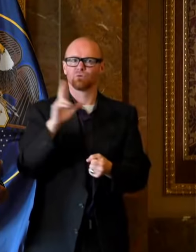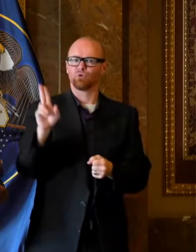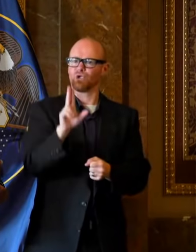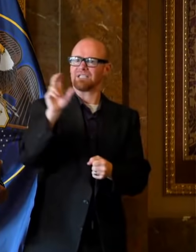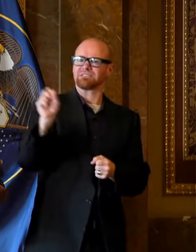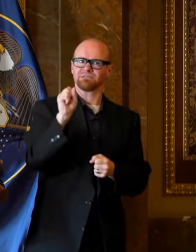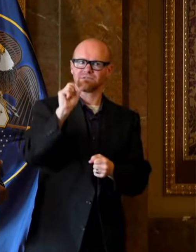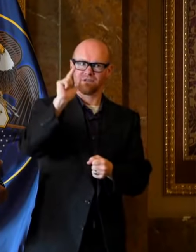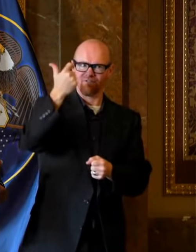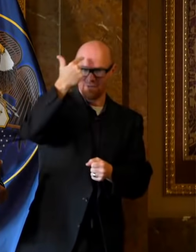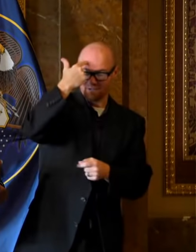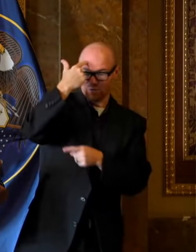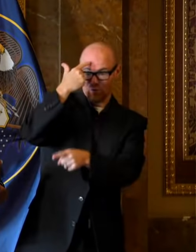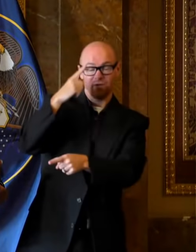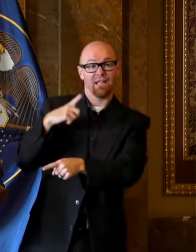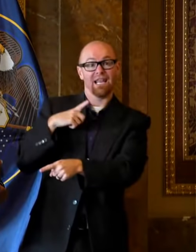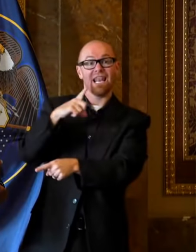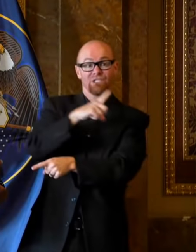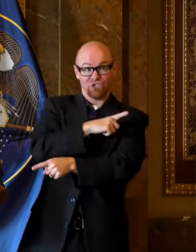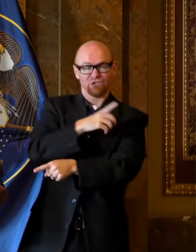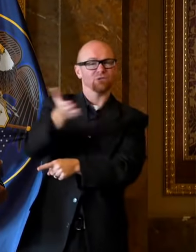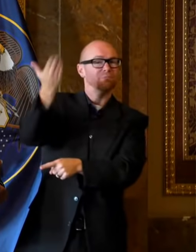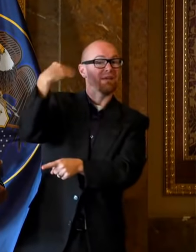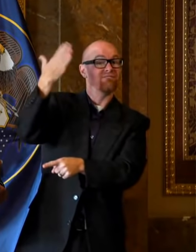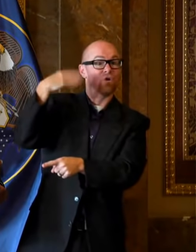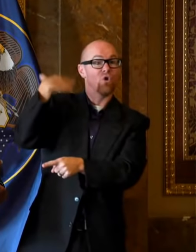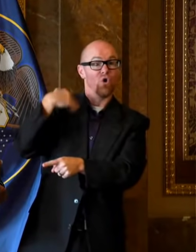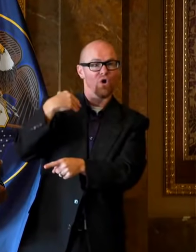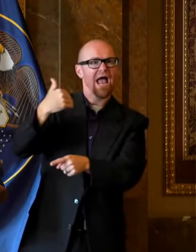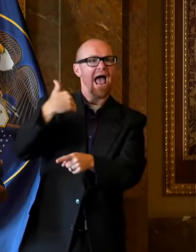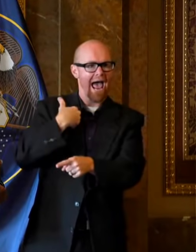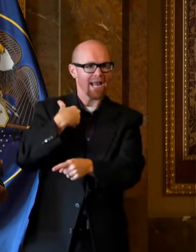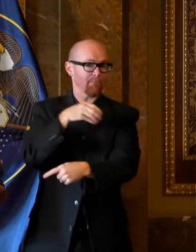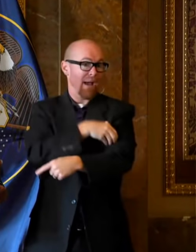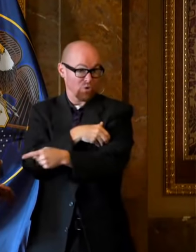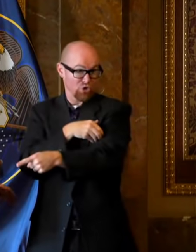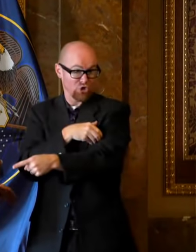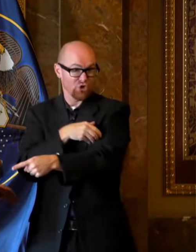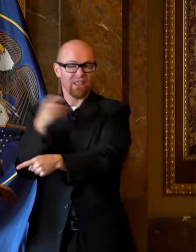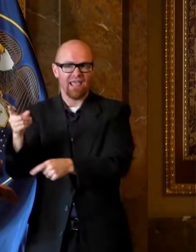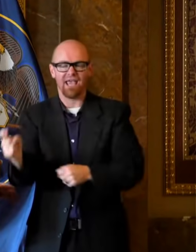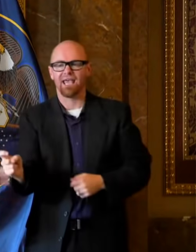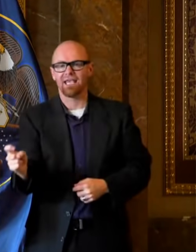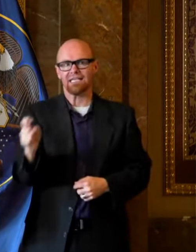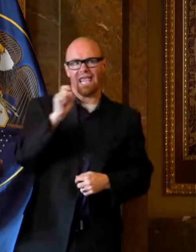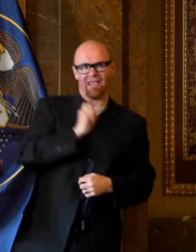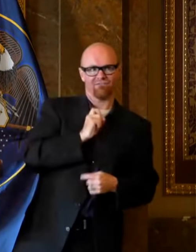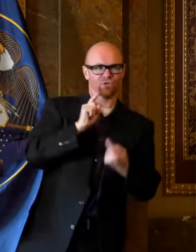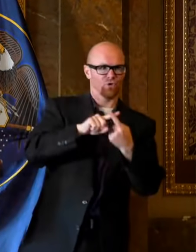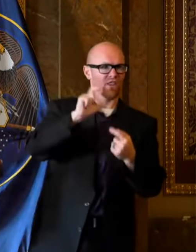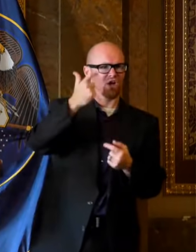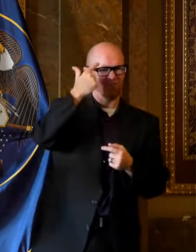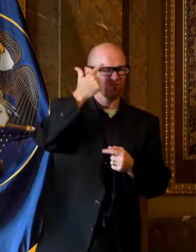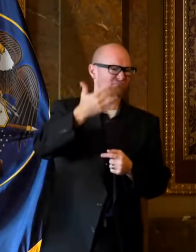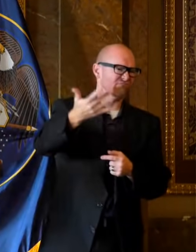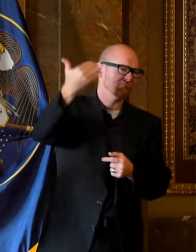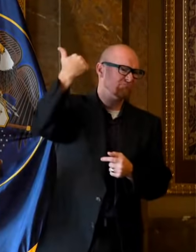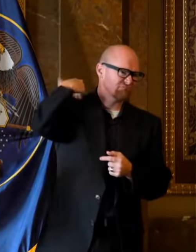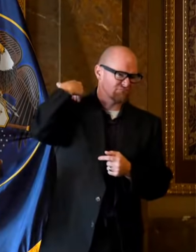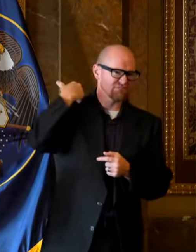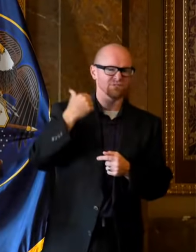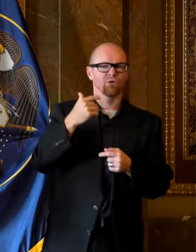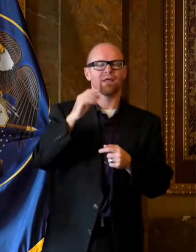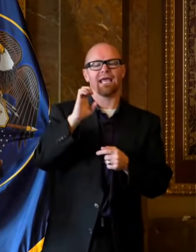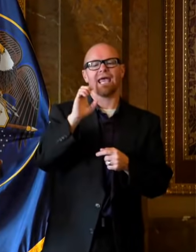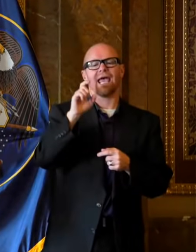had given the executive a power. It is their power. It's not mine. Under the Constitution, that power is not in the